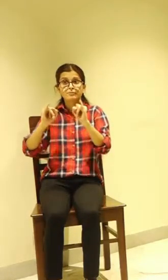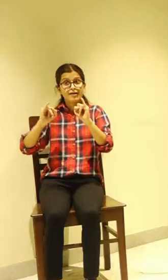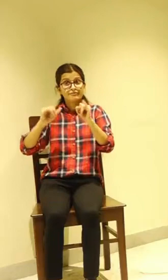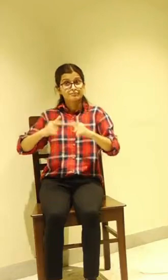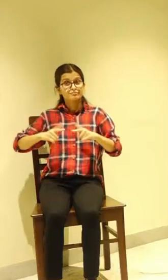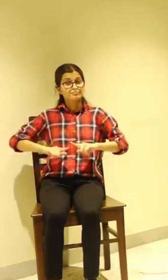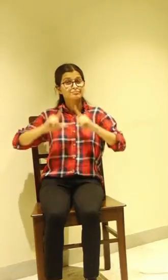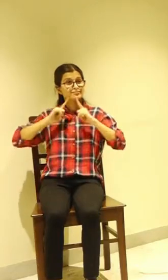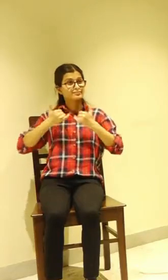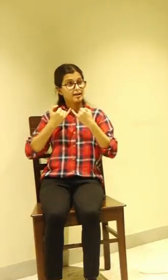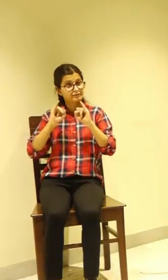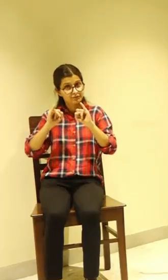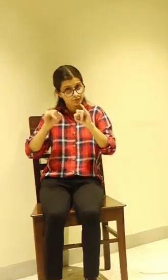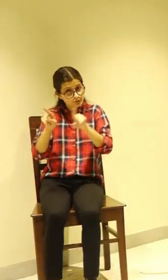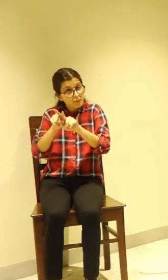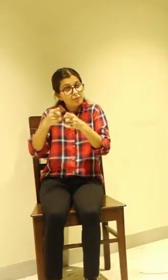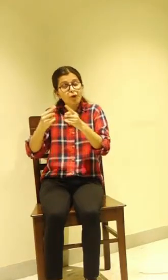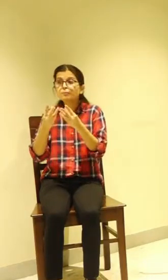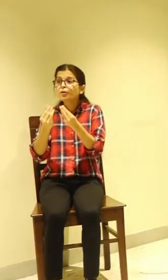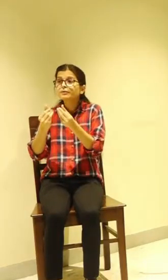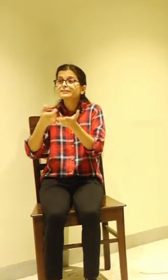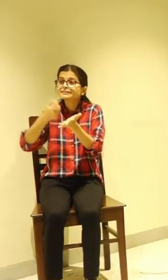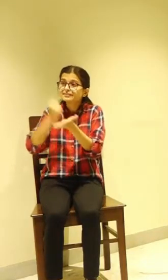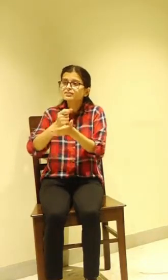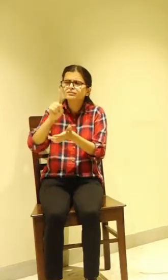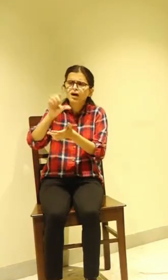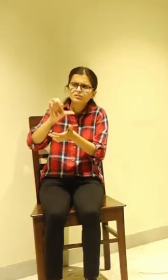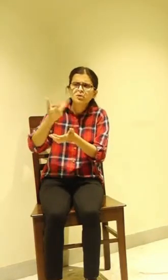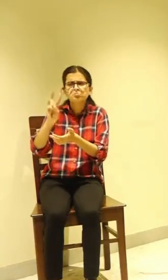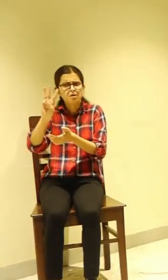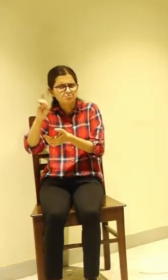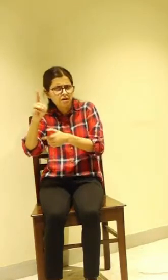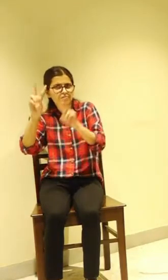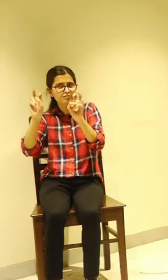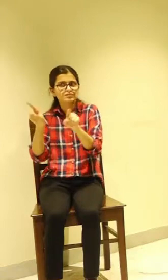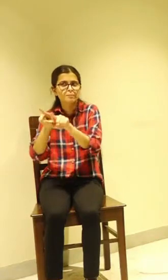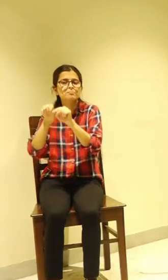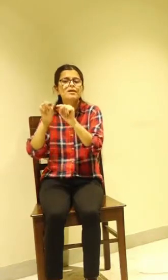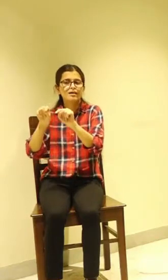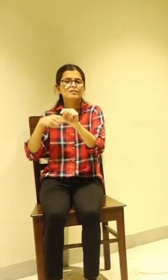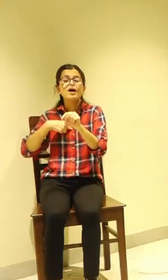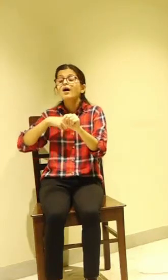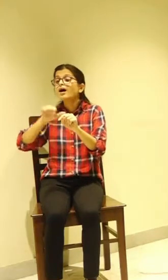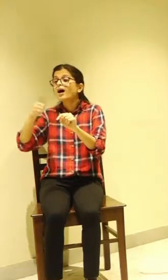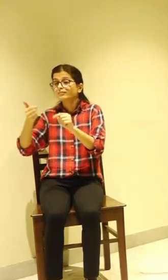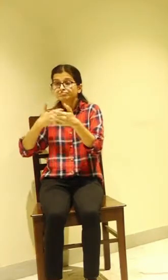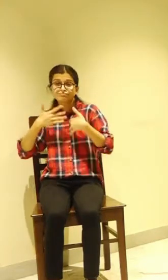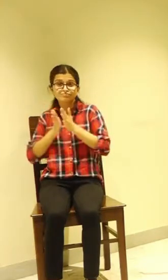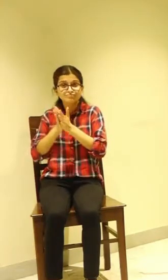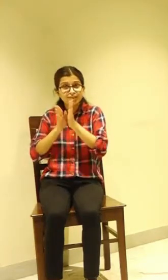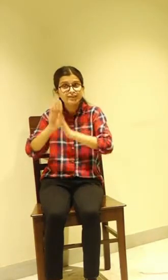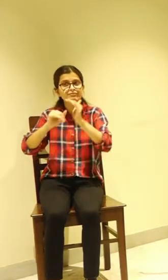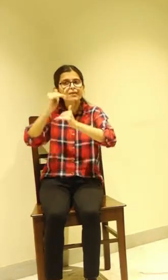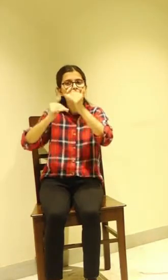got no due process protection, but property rights got it in 19 and 31. There was another very interesting development that took place, and in